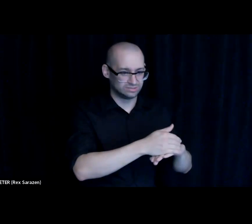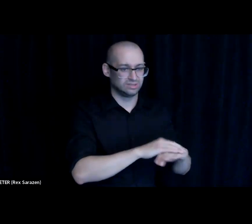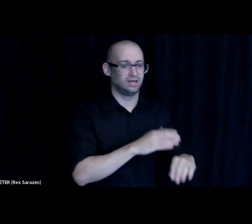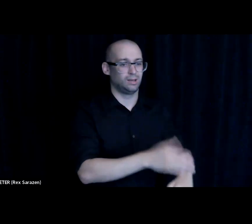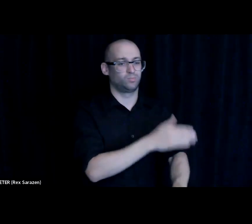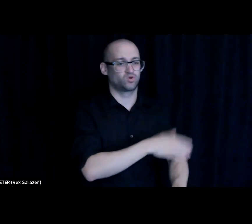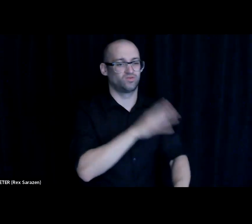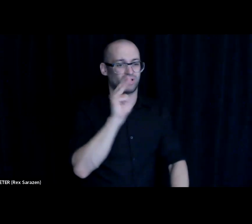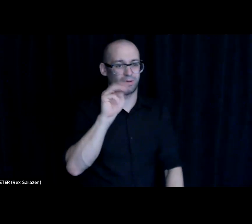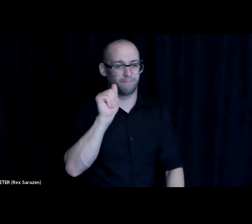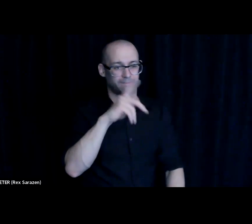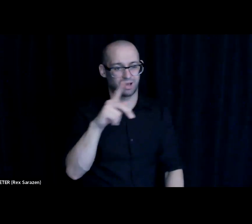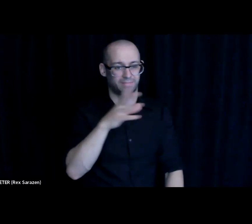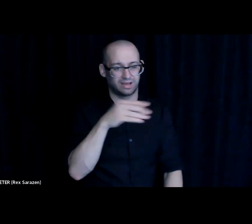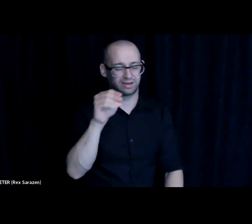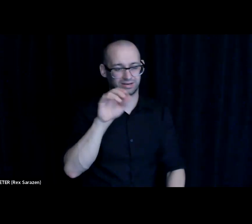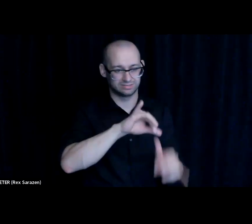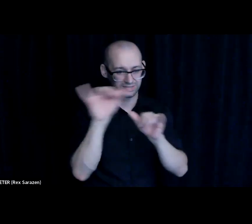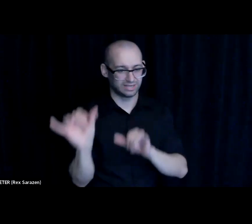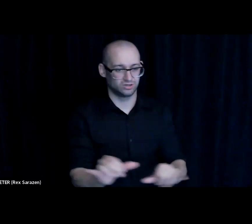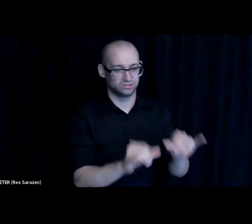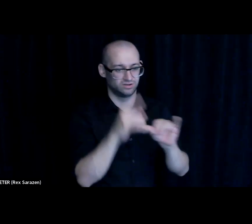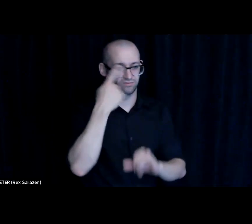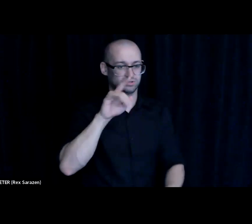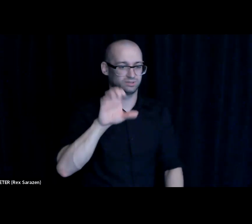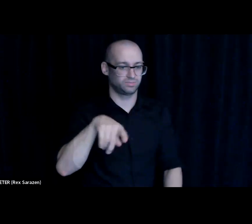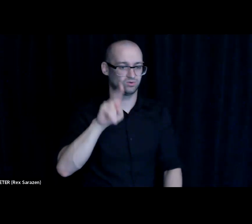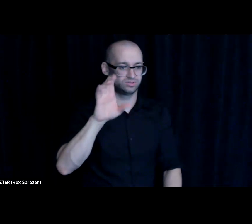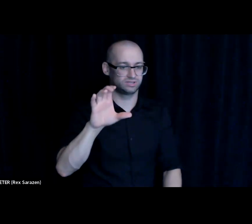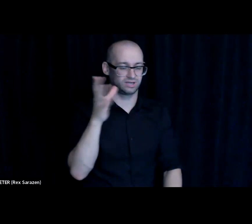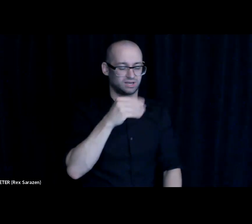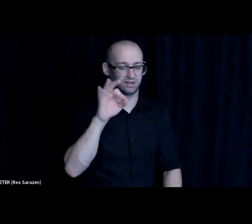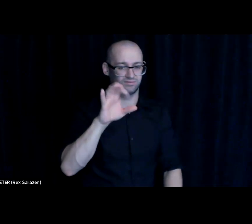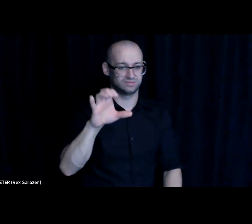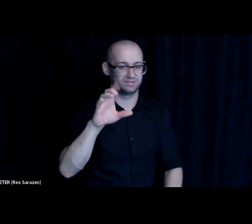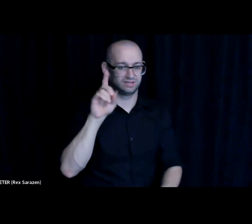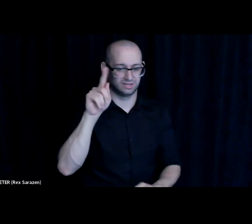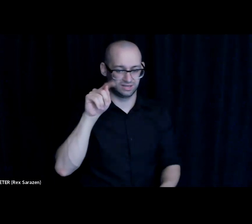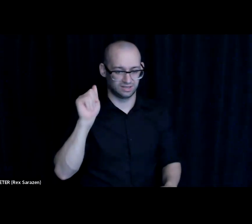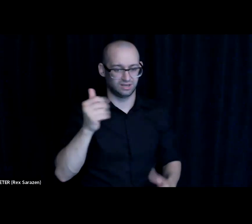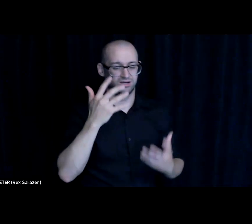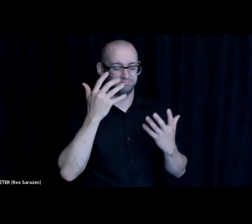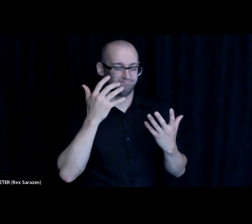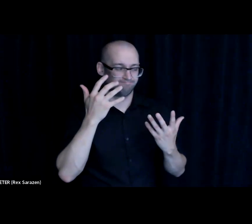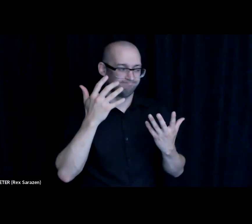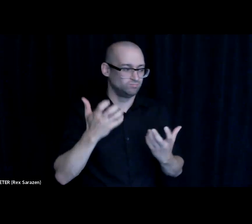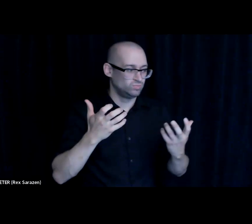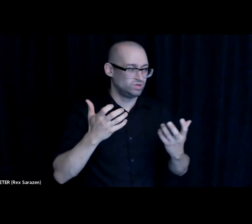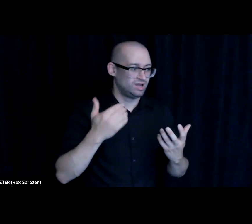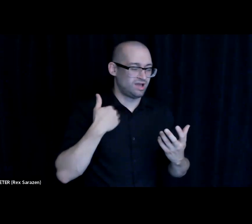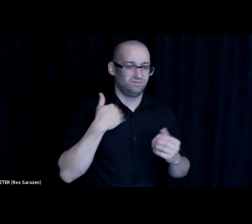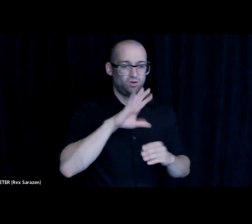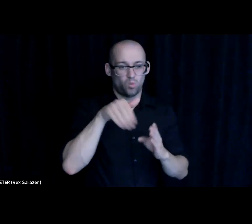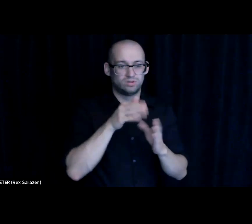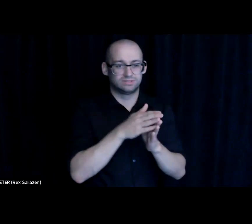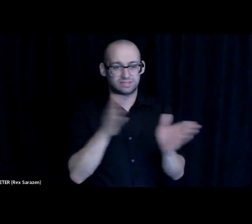and develop standards for the CPUC and FCC data, so that we can have a statewide